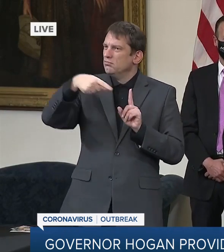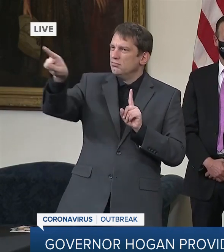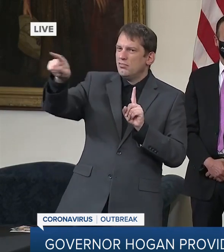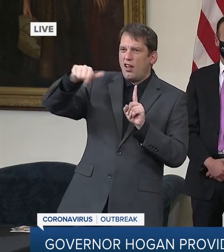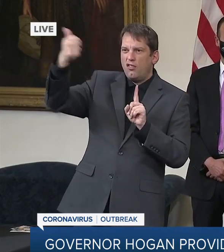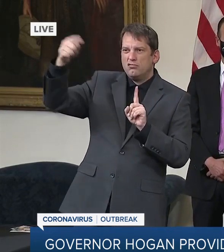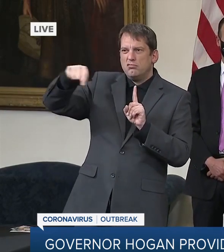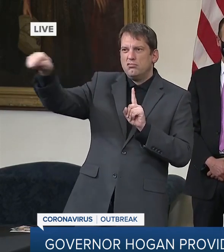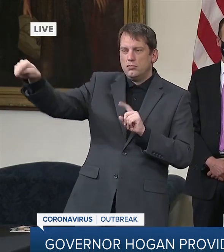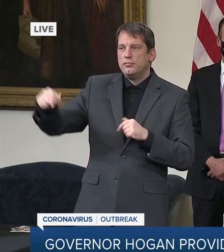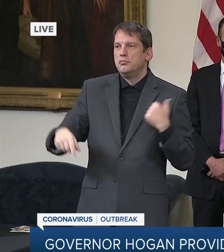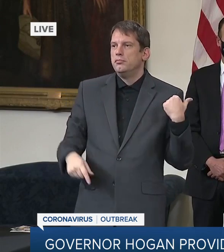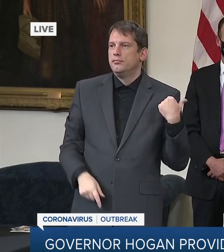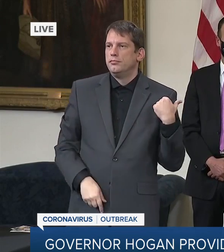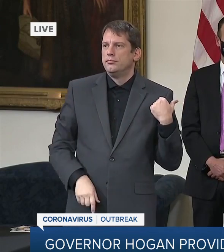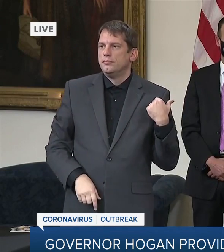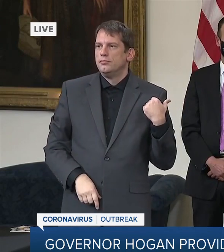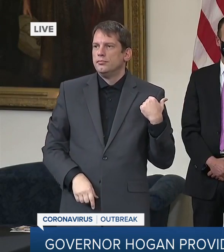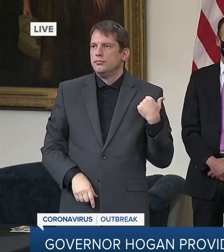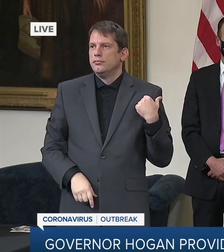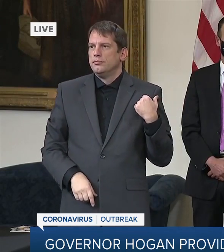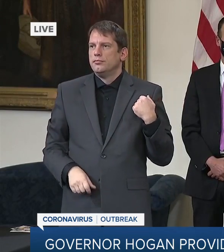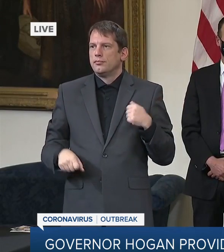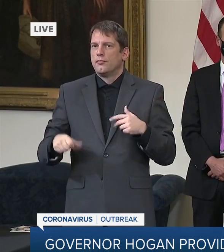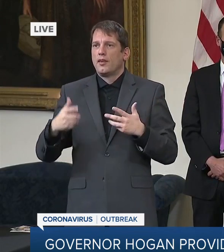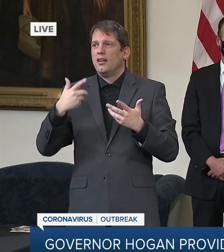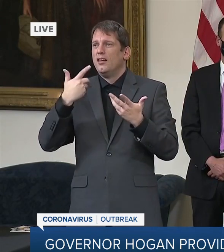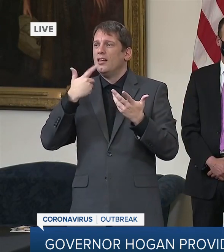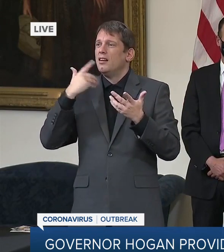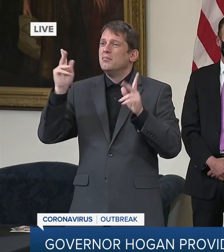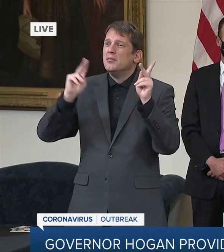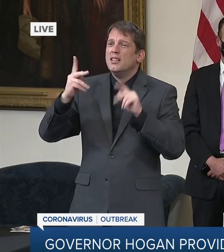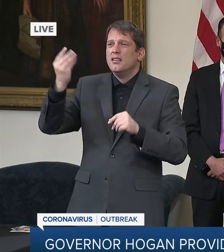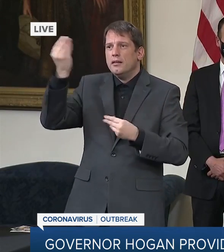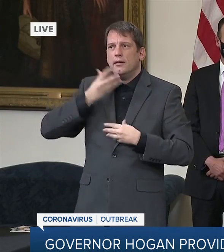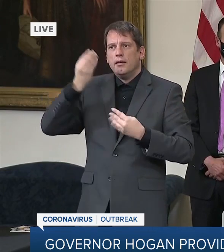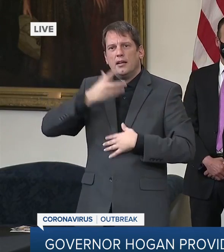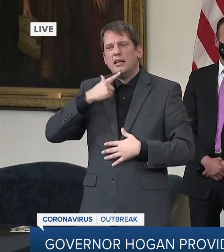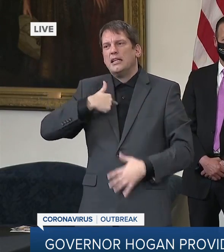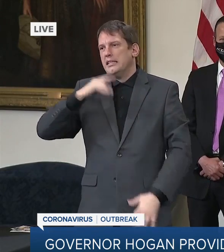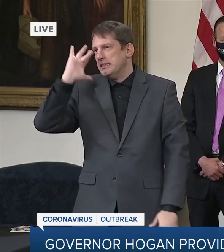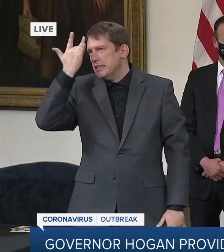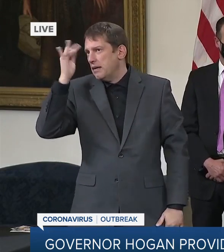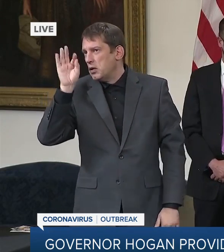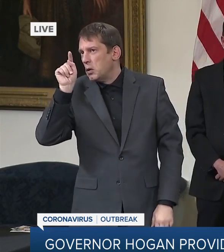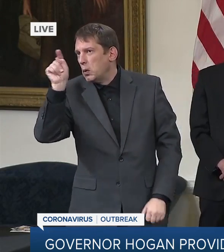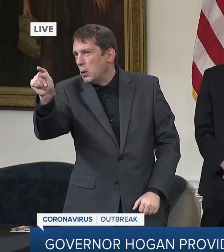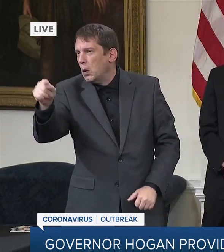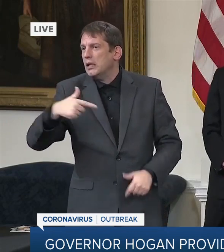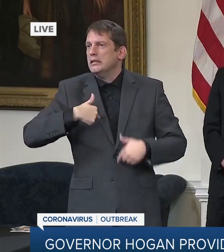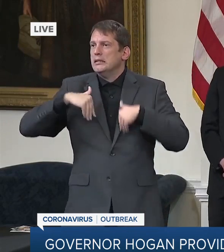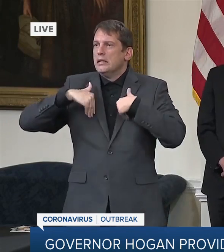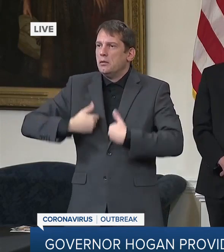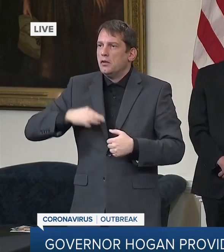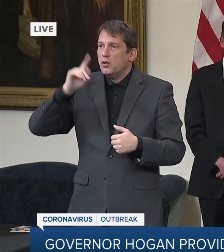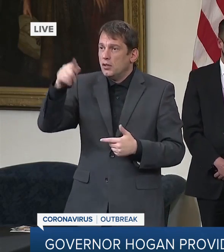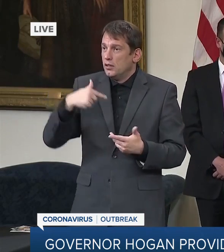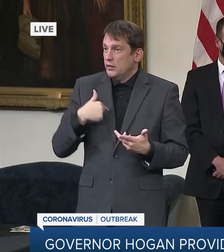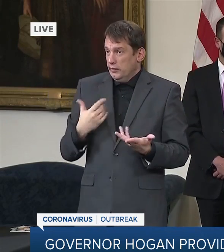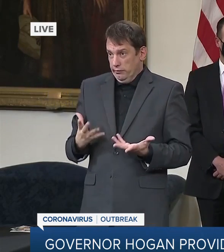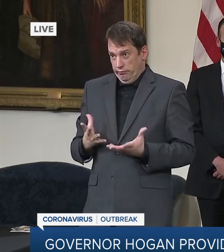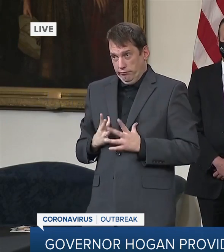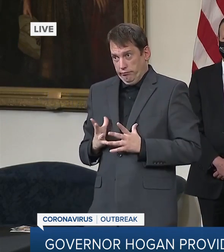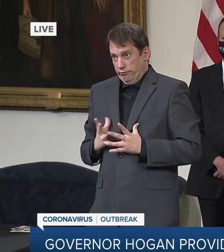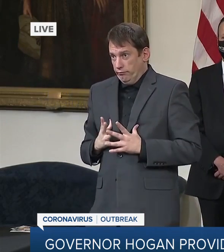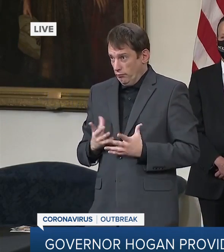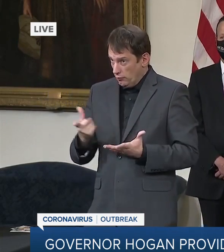hearing from you. We don't want to listen to anything you have to say. So I very politely said, if you just unlike my page, you